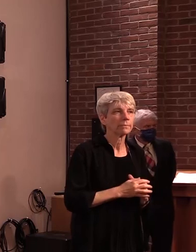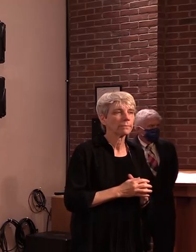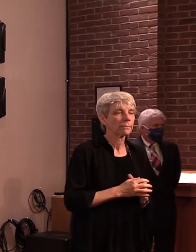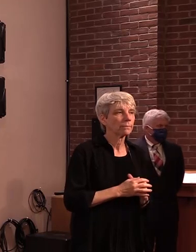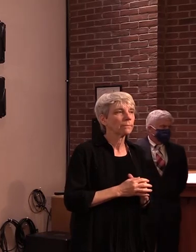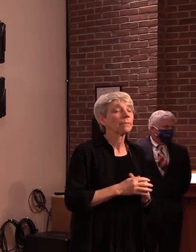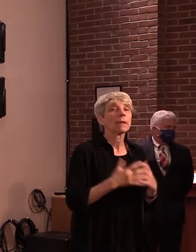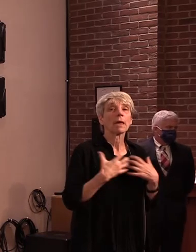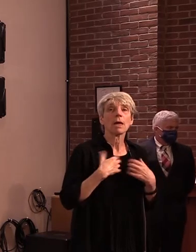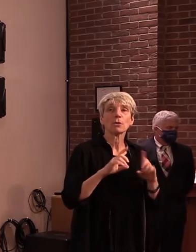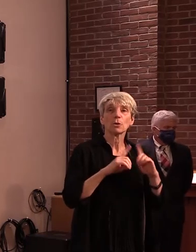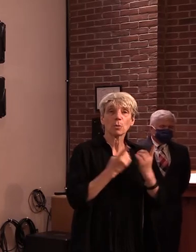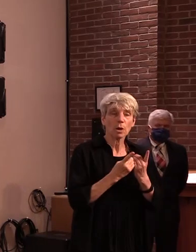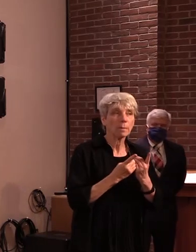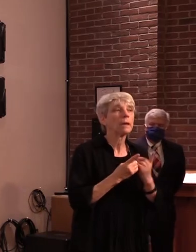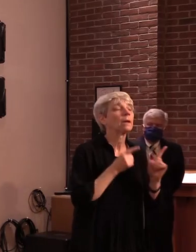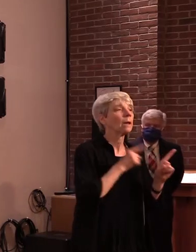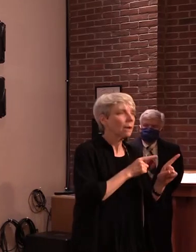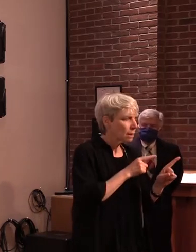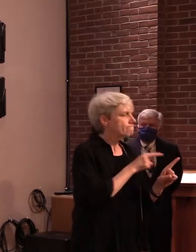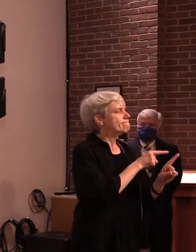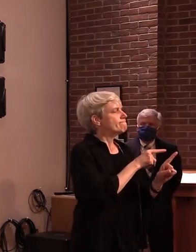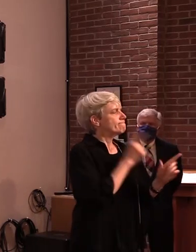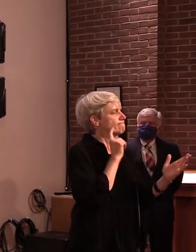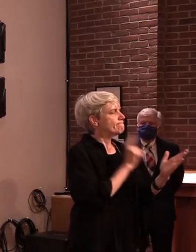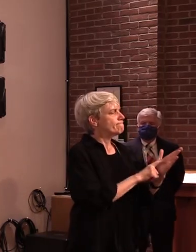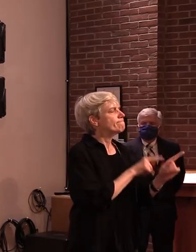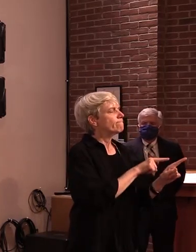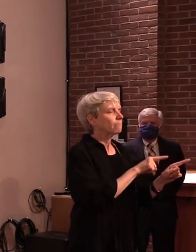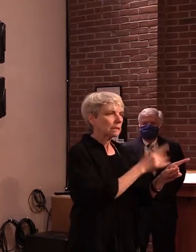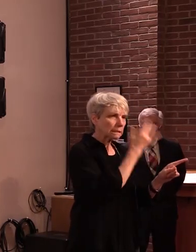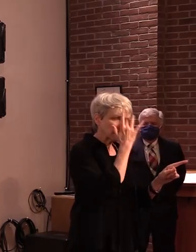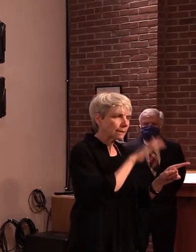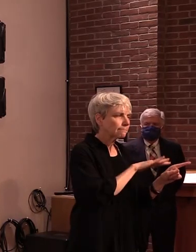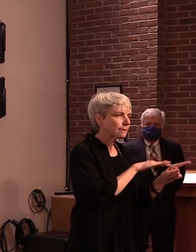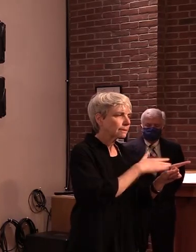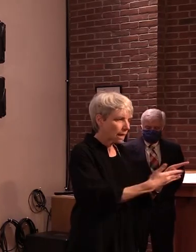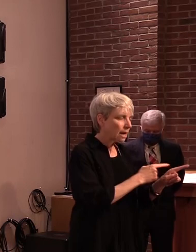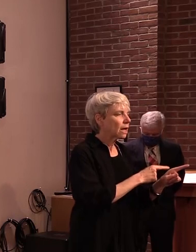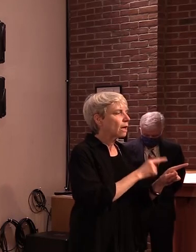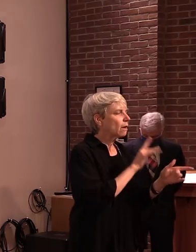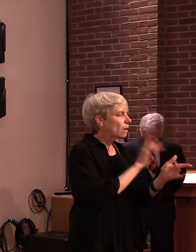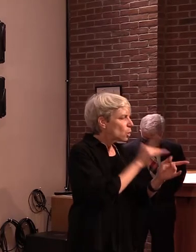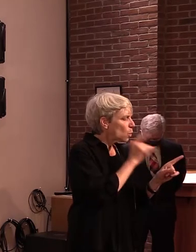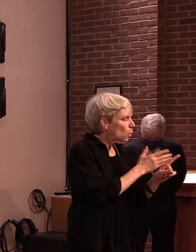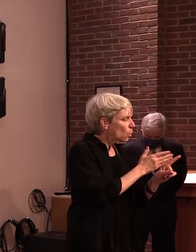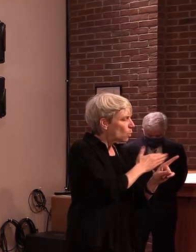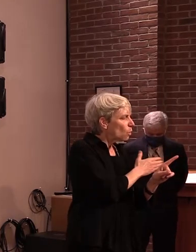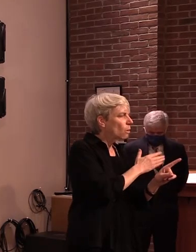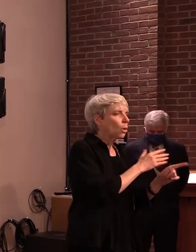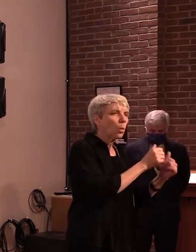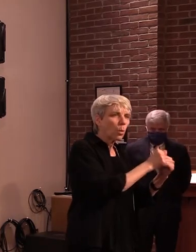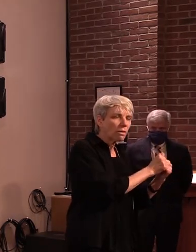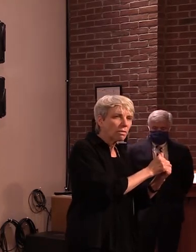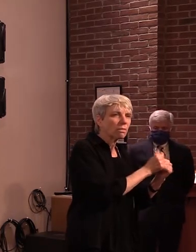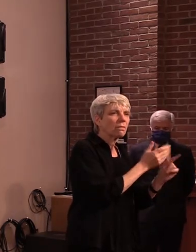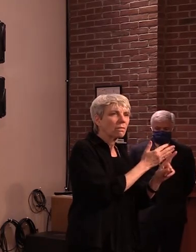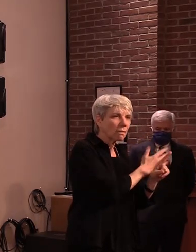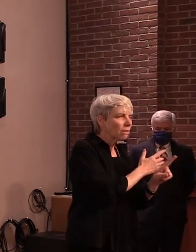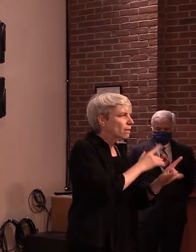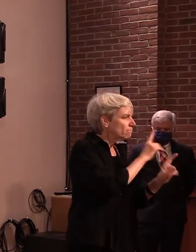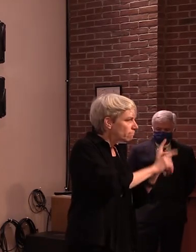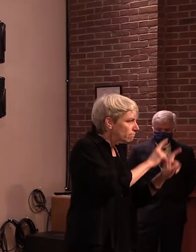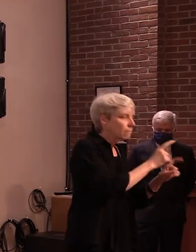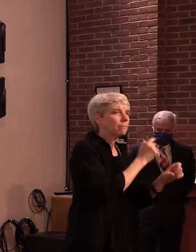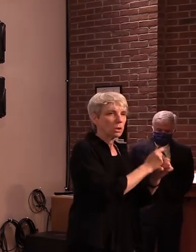to everyone associated who may have been exposed to the virus to give guidance for their health and safety. As Commissioner